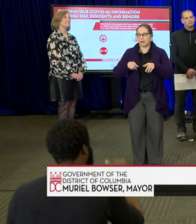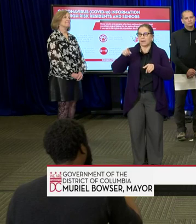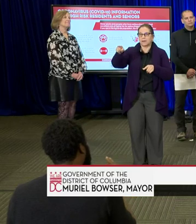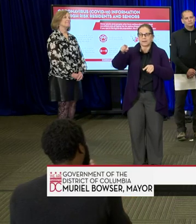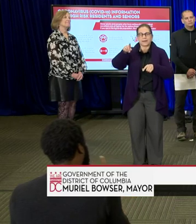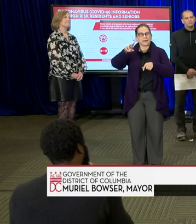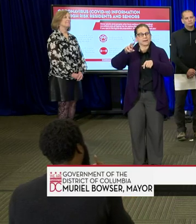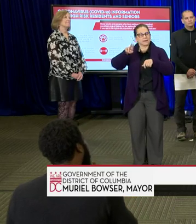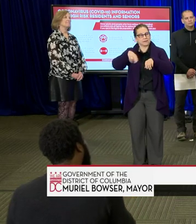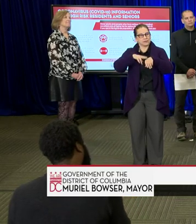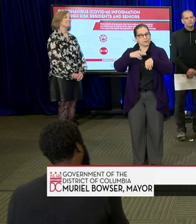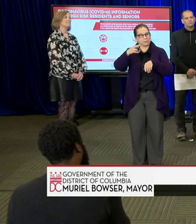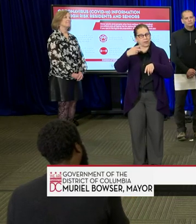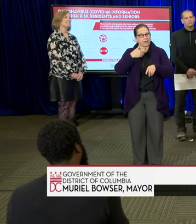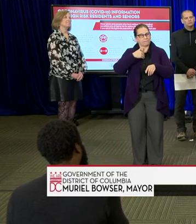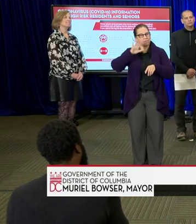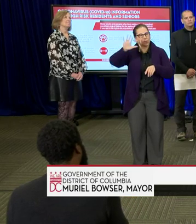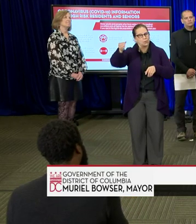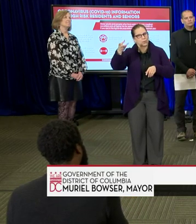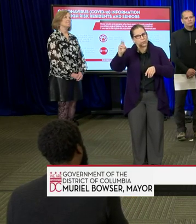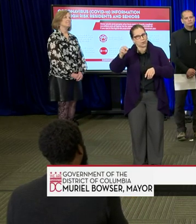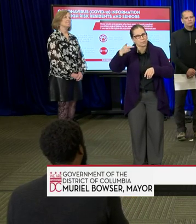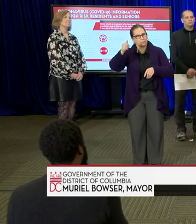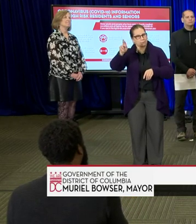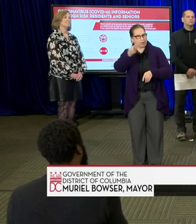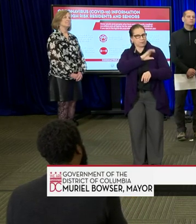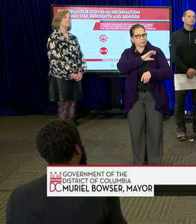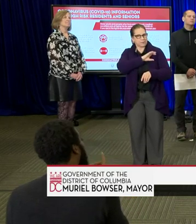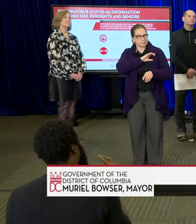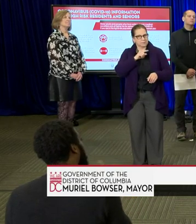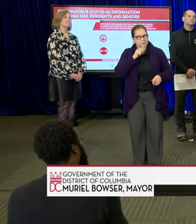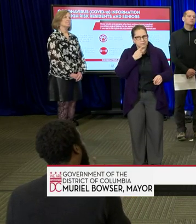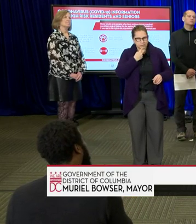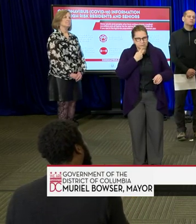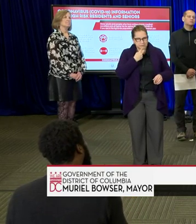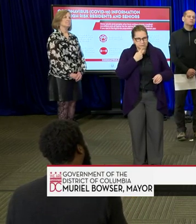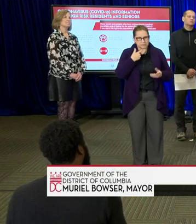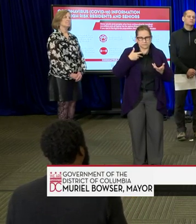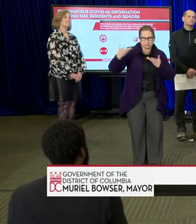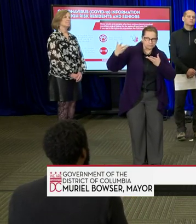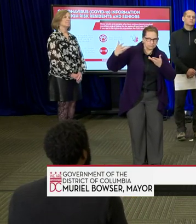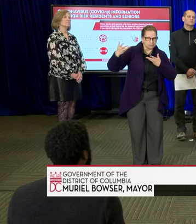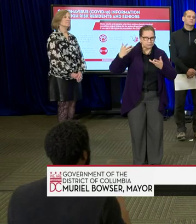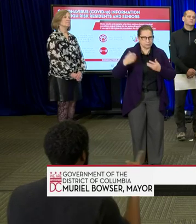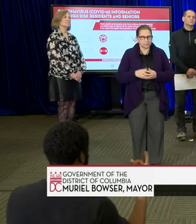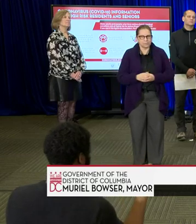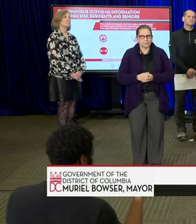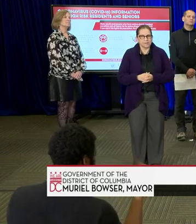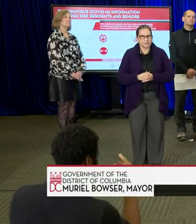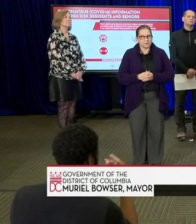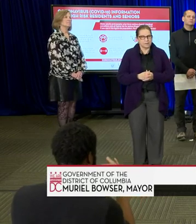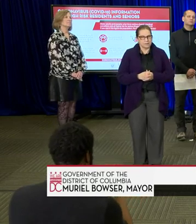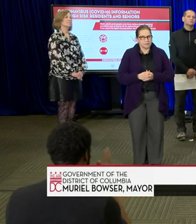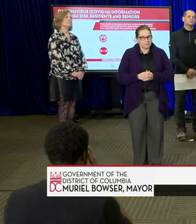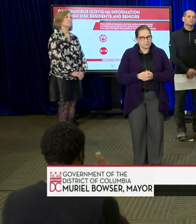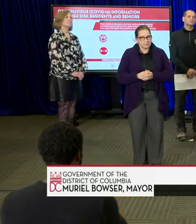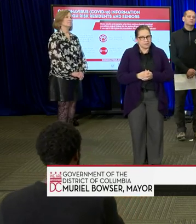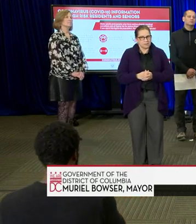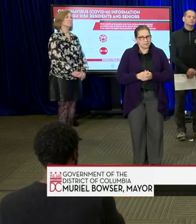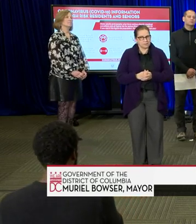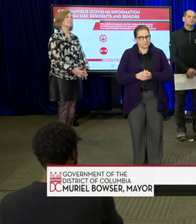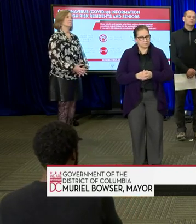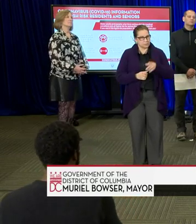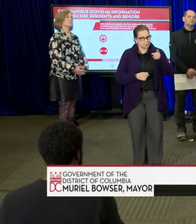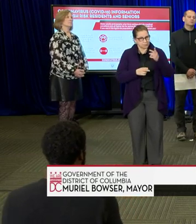thought very necessary. Saturday. So when Saturday you decide that you wanted to use the police? Like early on in the day, just to kind of... No, it